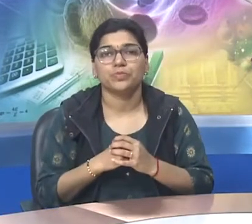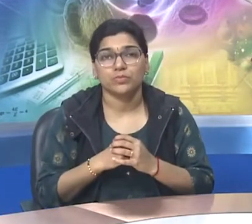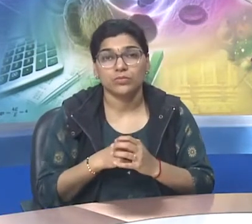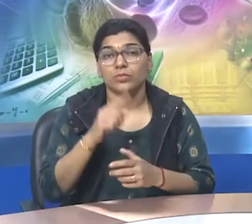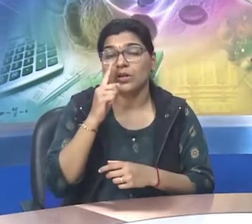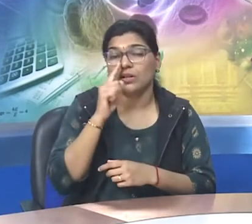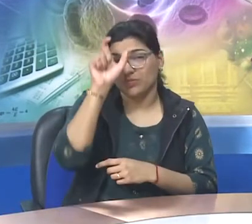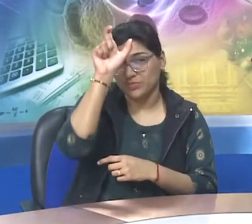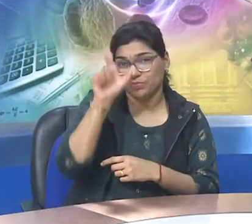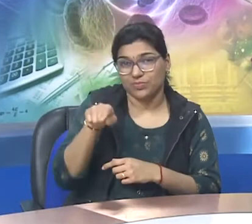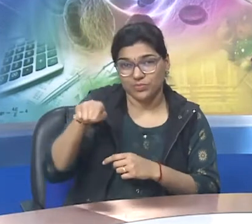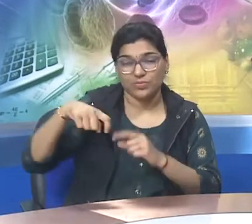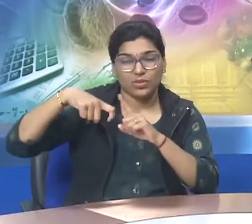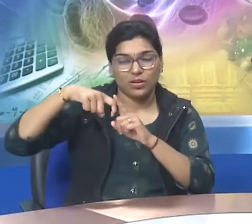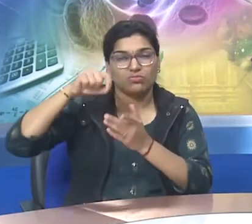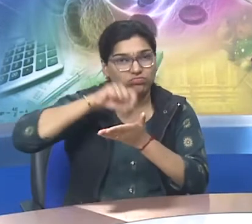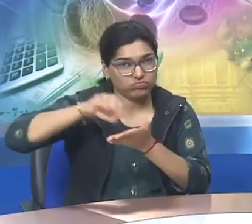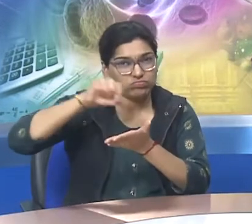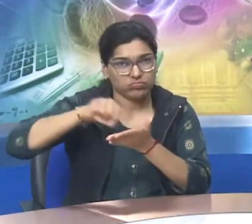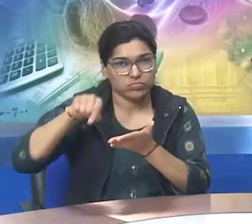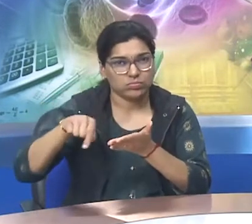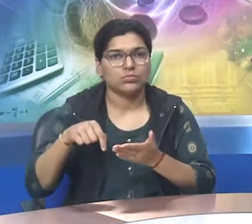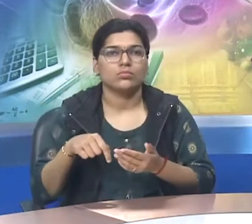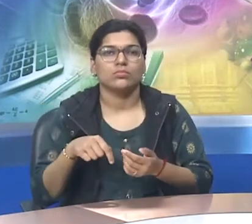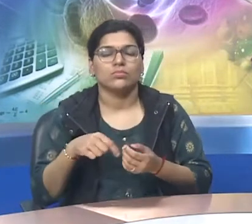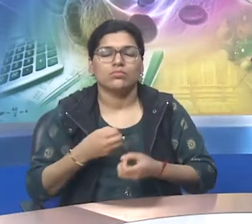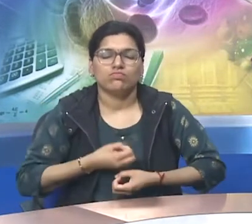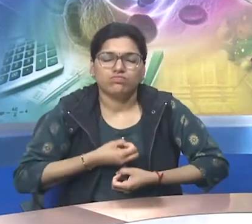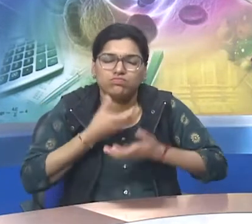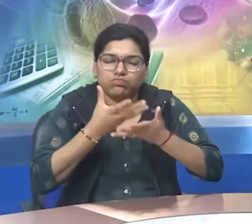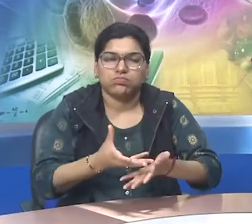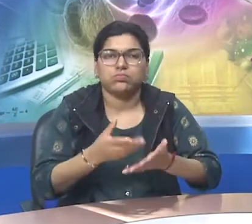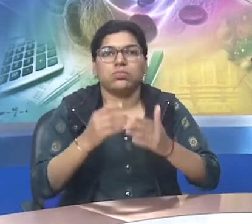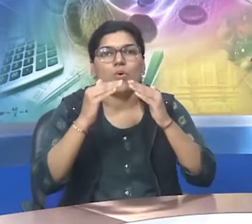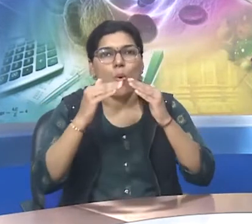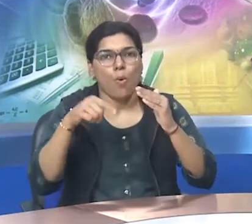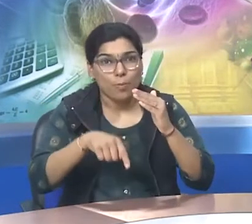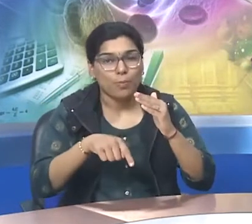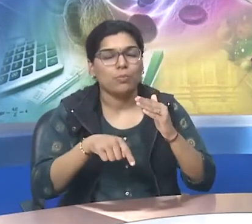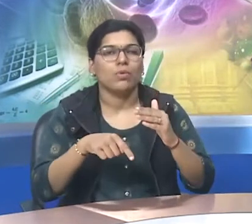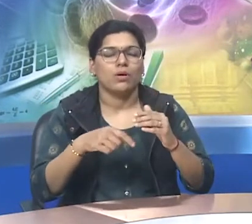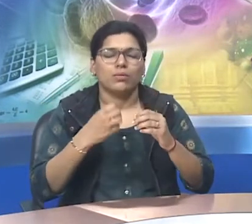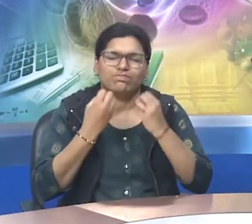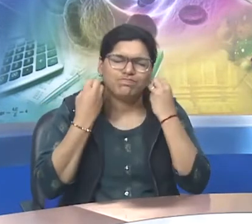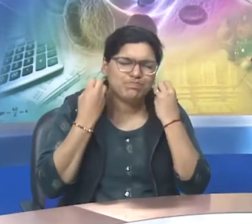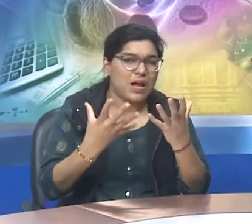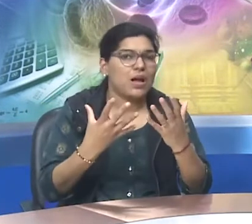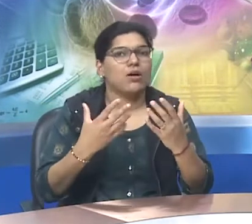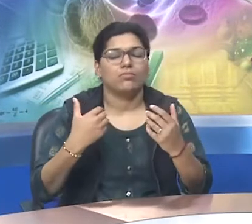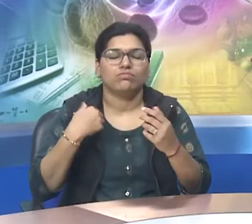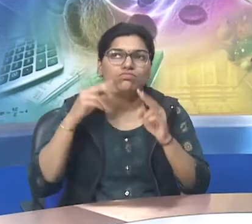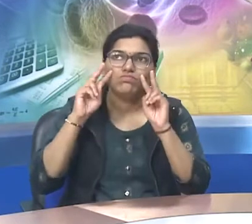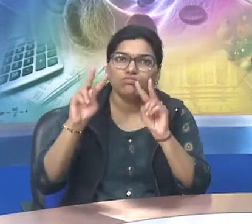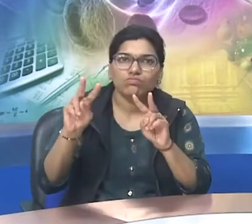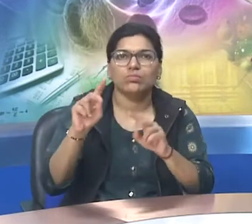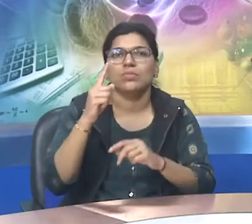So this is the explanation of the lines. The poem written by Kamala Das, she has expressed